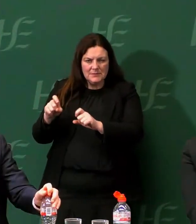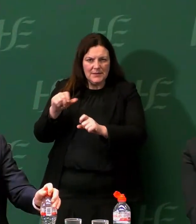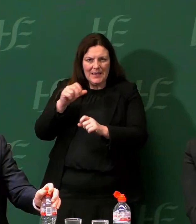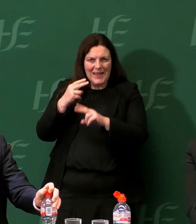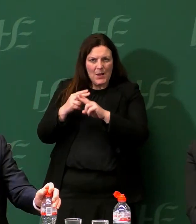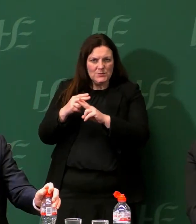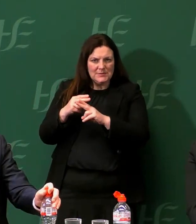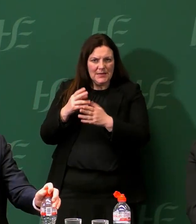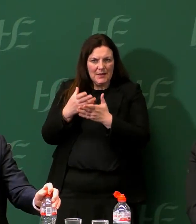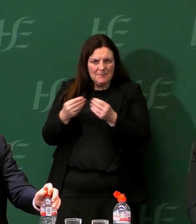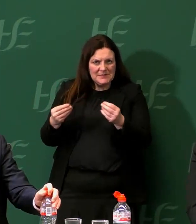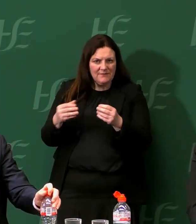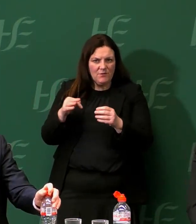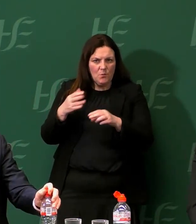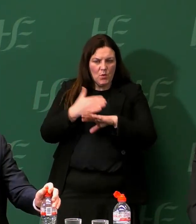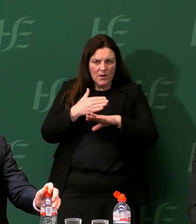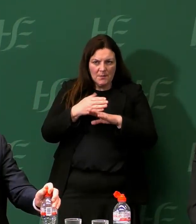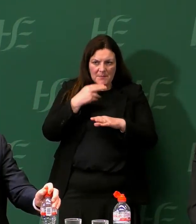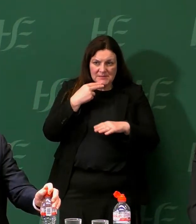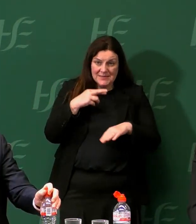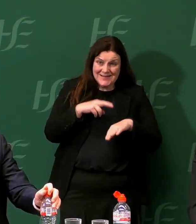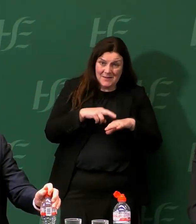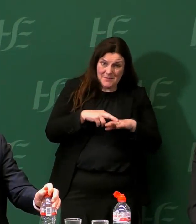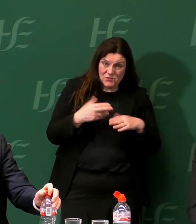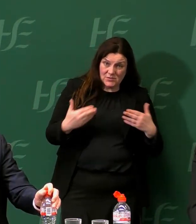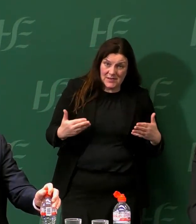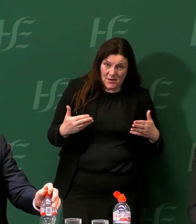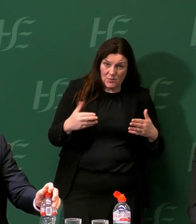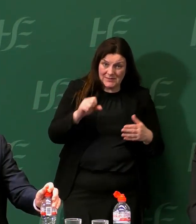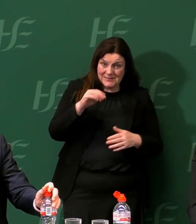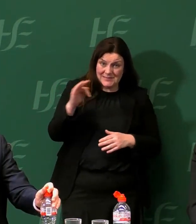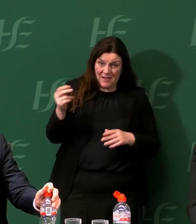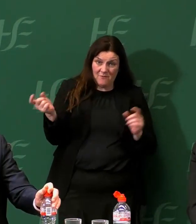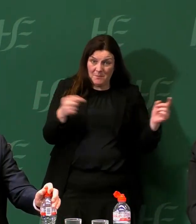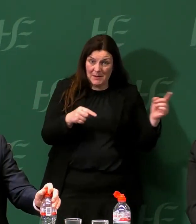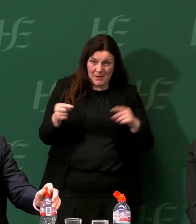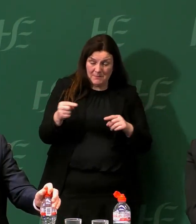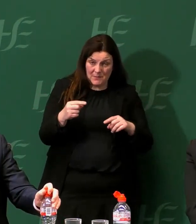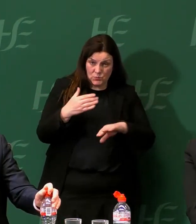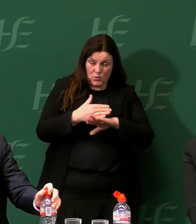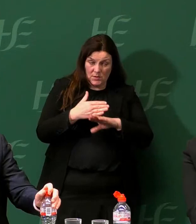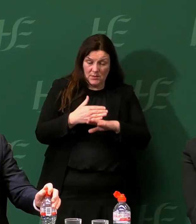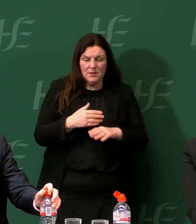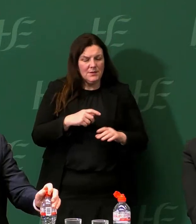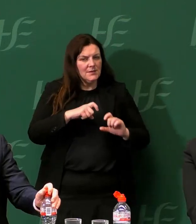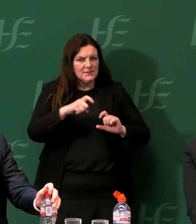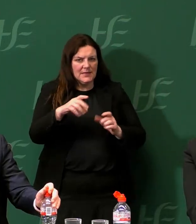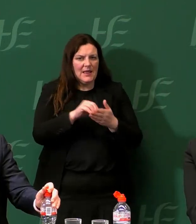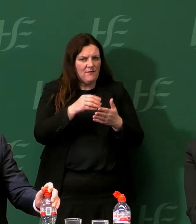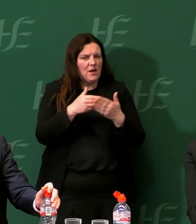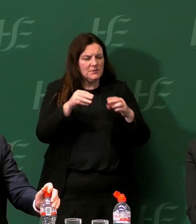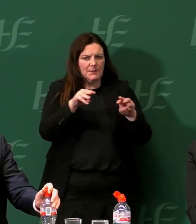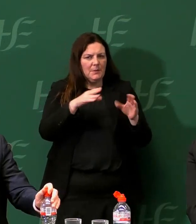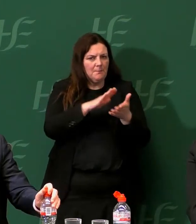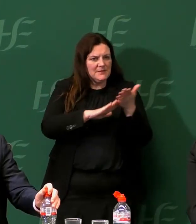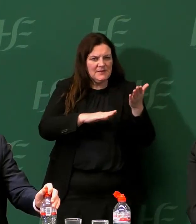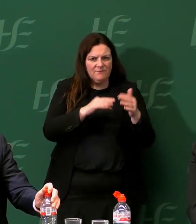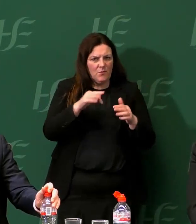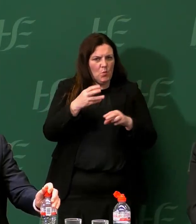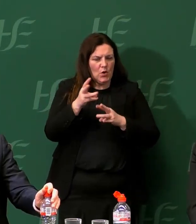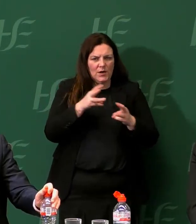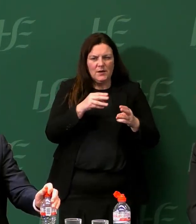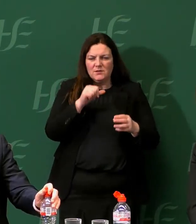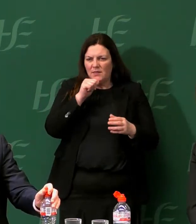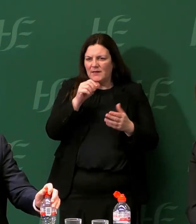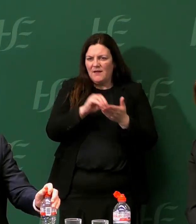got better since the boosters? Is it still having a problem with overall care? Yeah, we still have a lot of people out. So the number we haven't got an